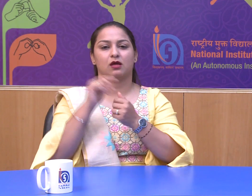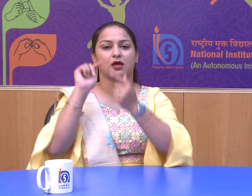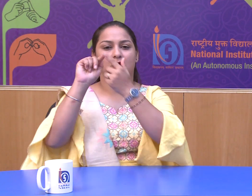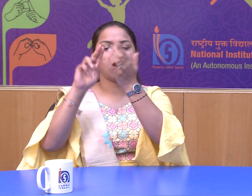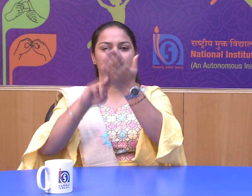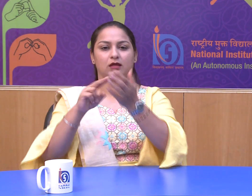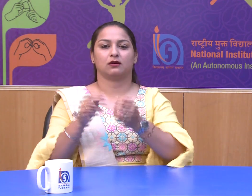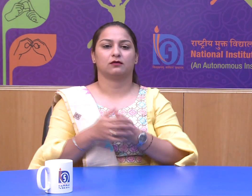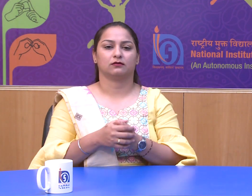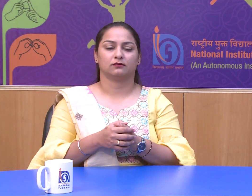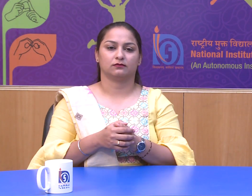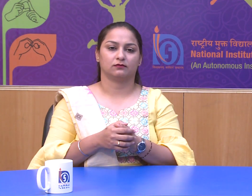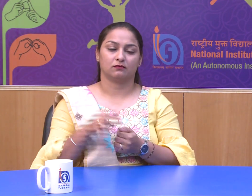www.nios.ac.in. I hope